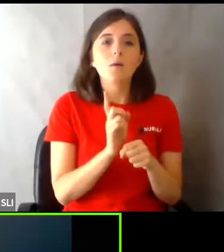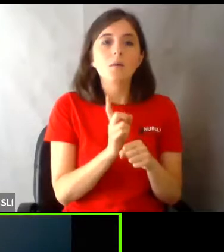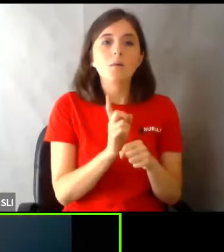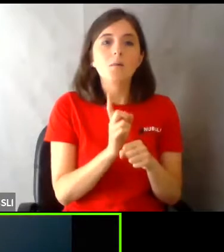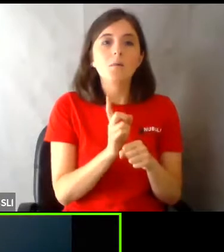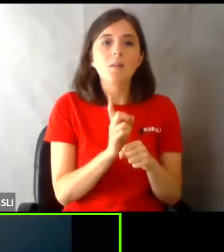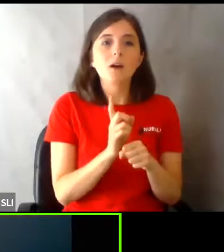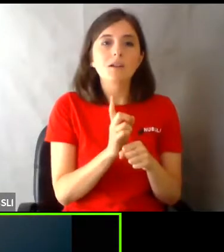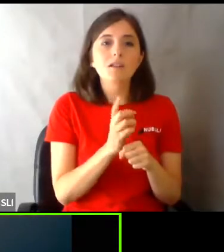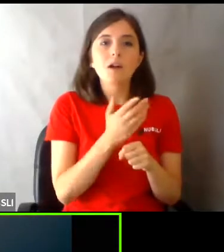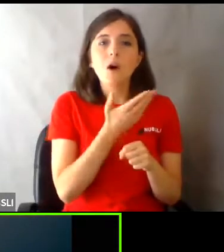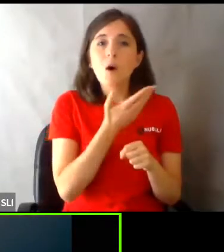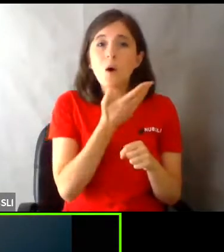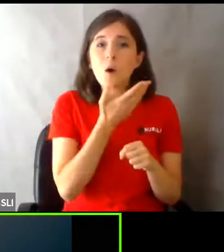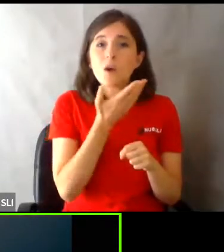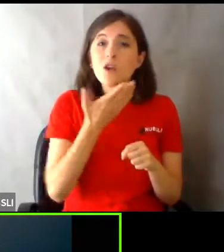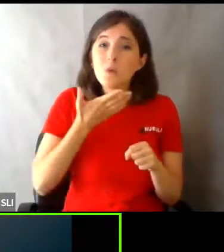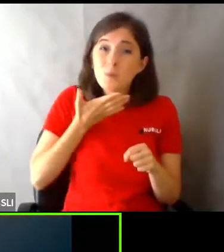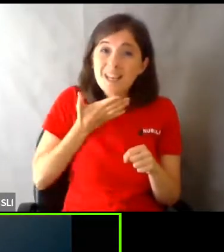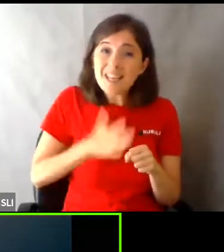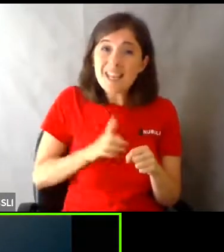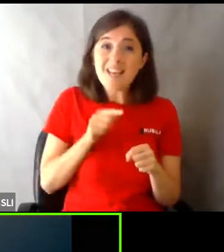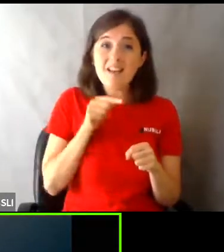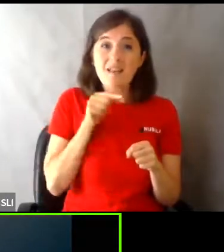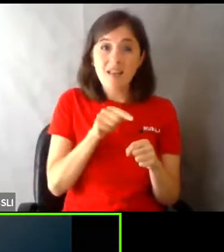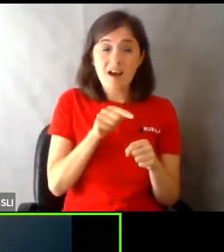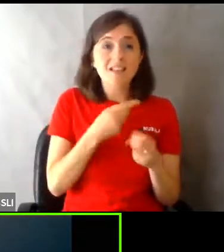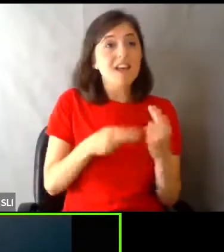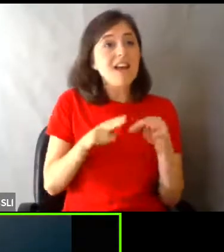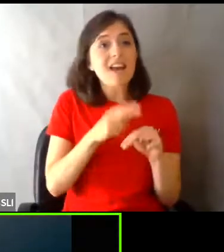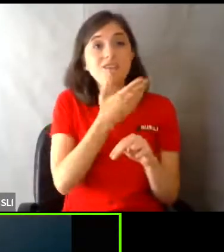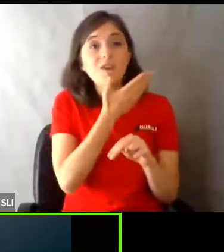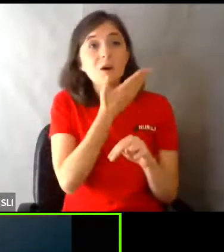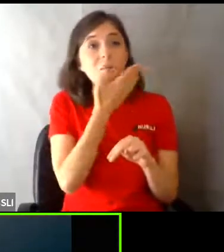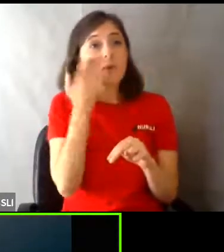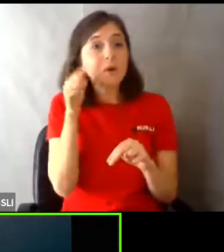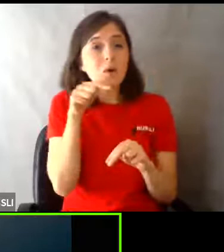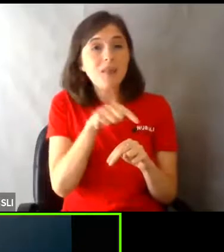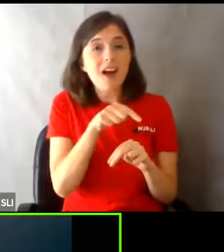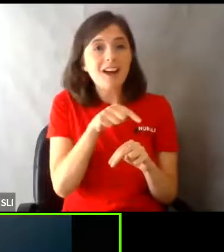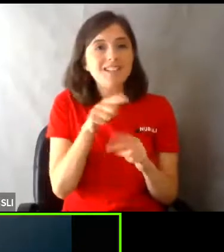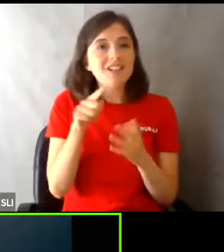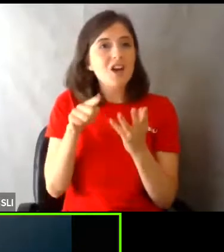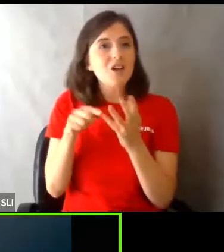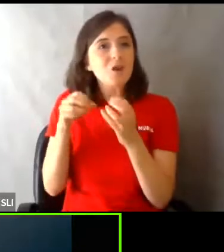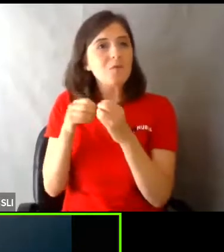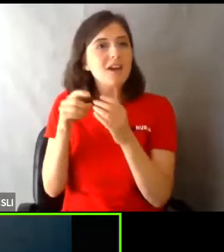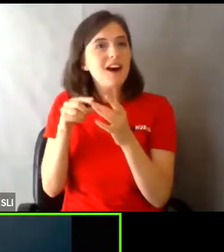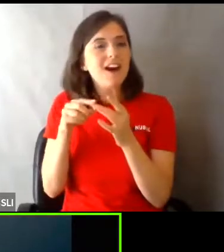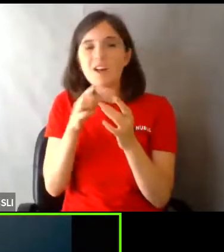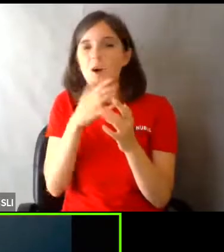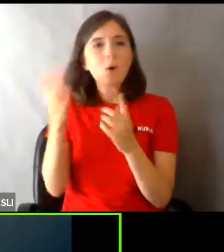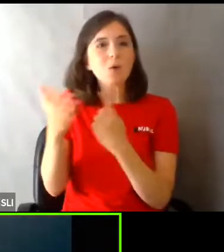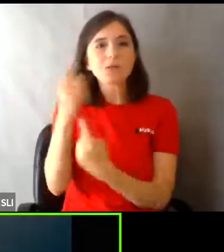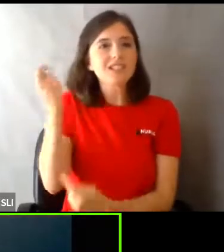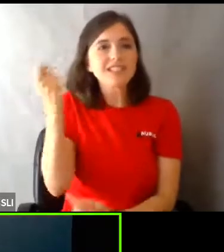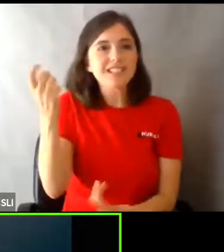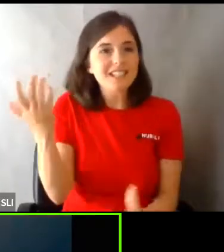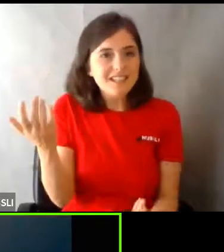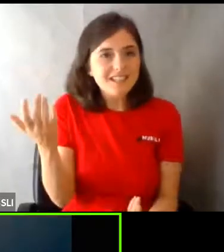I don't think a UBI would succeed. So the second version, the second bit that